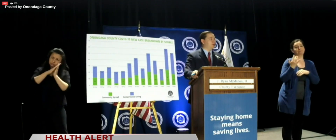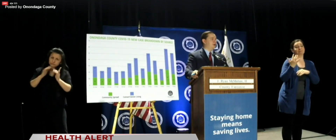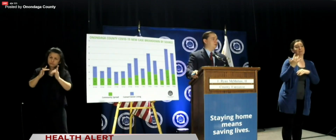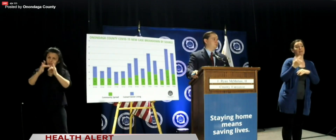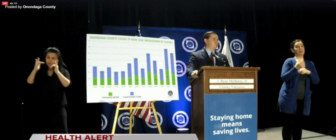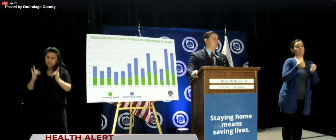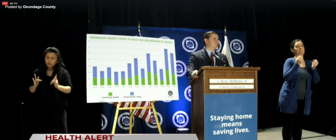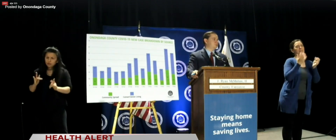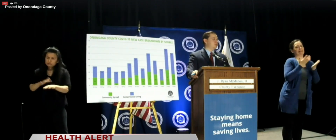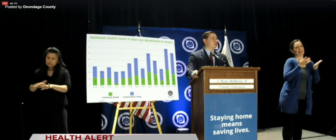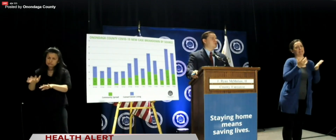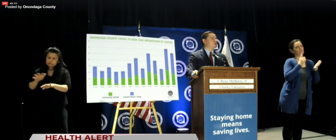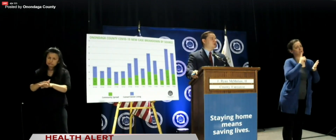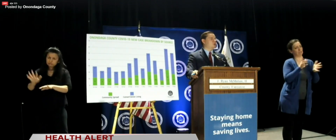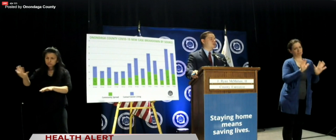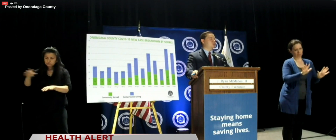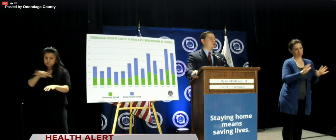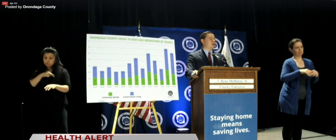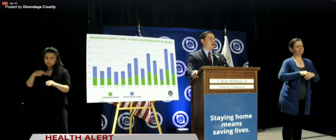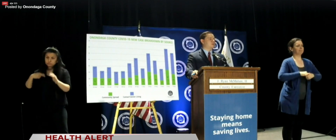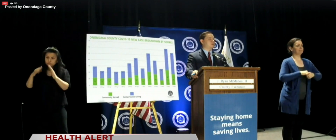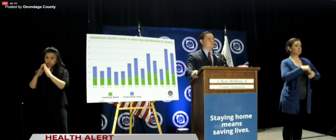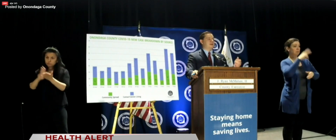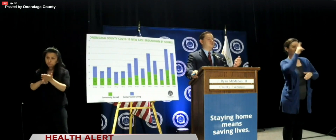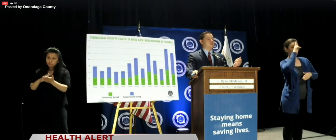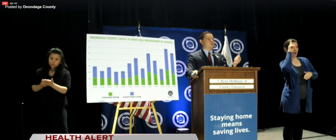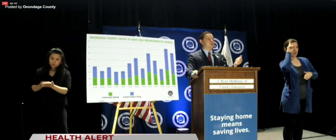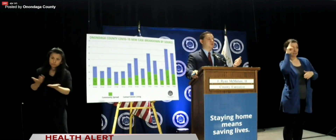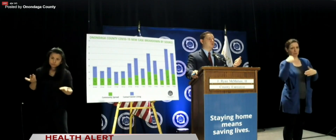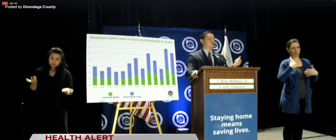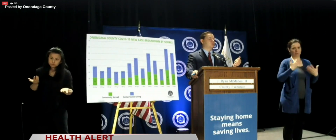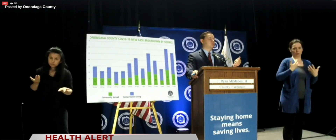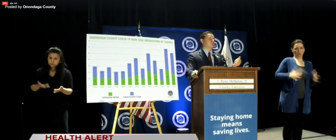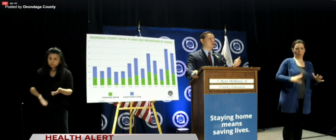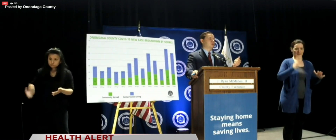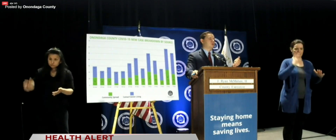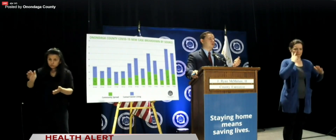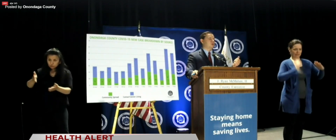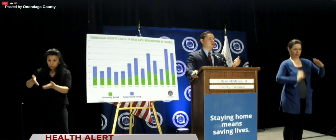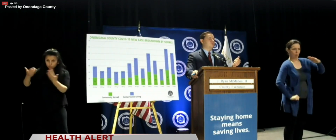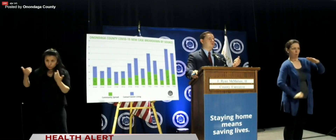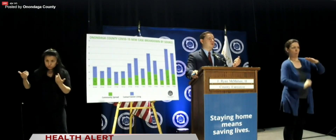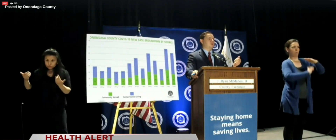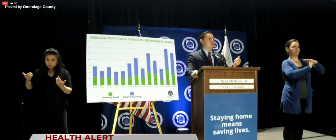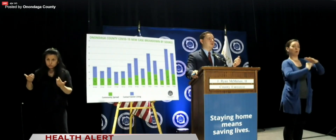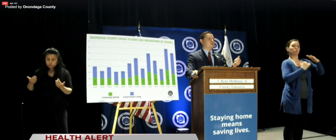be right now. So when you look at the metrics being used,